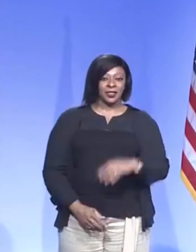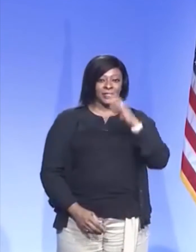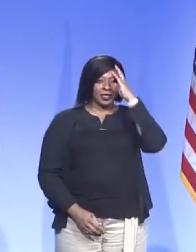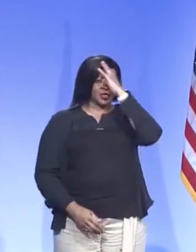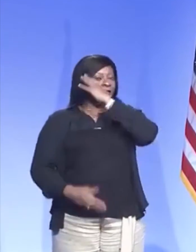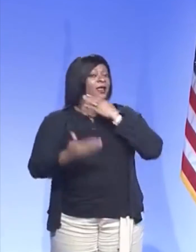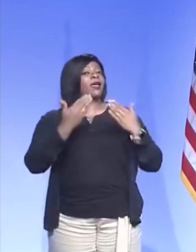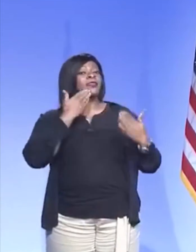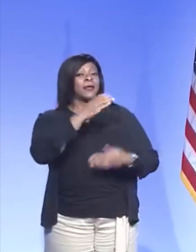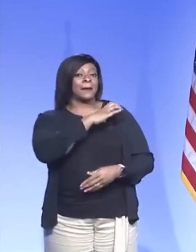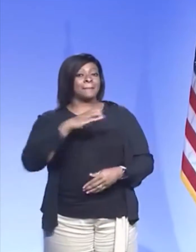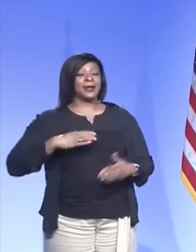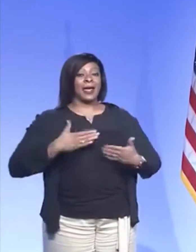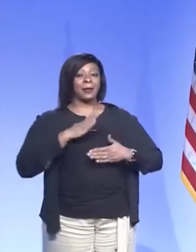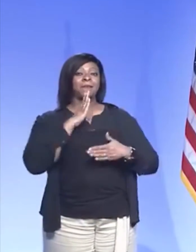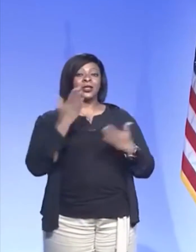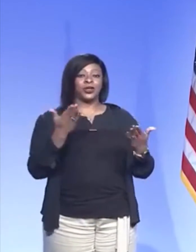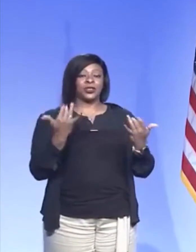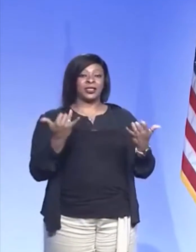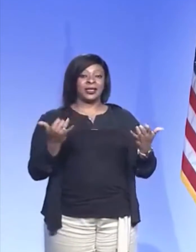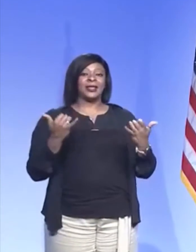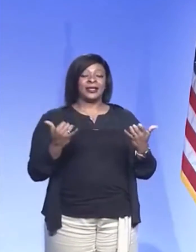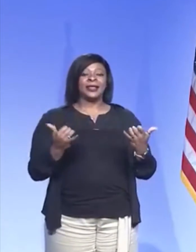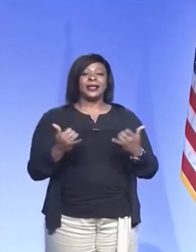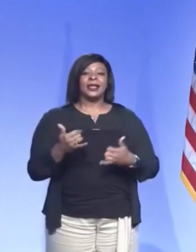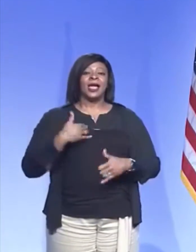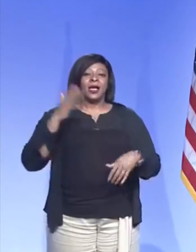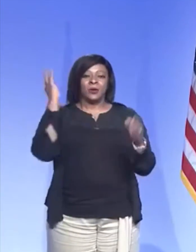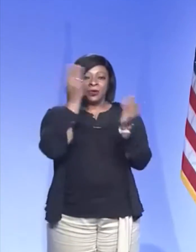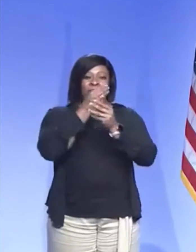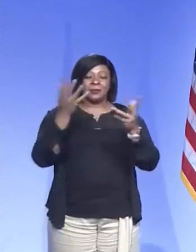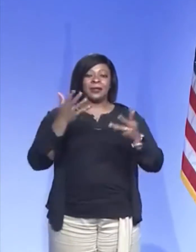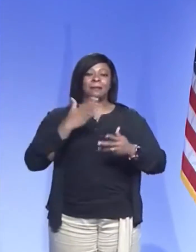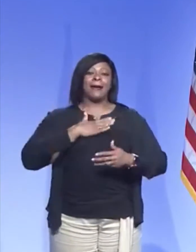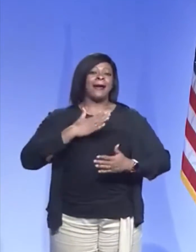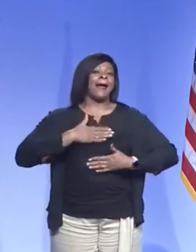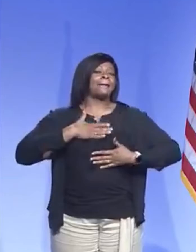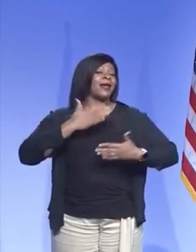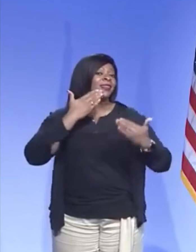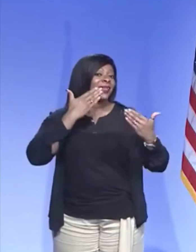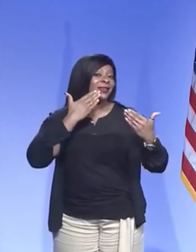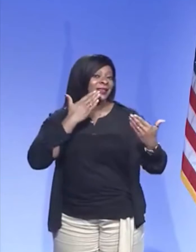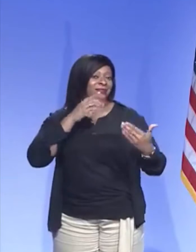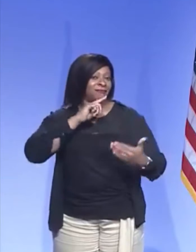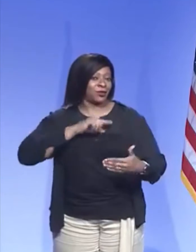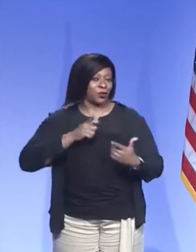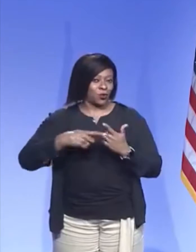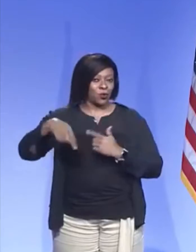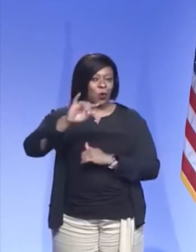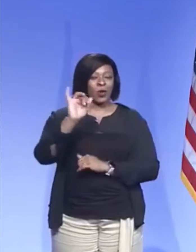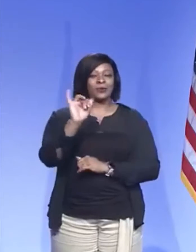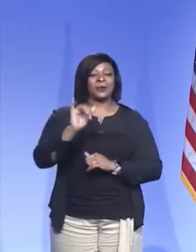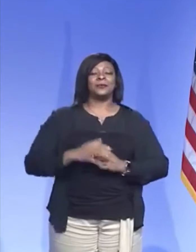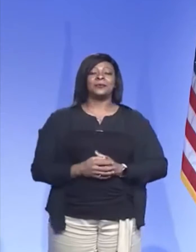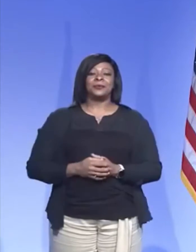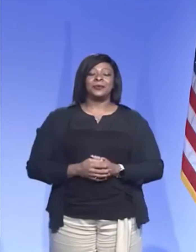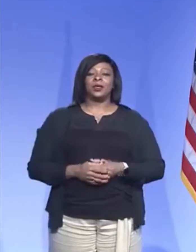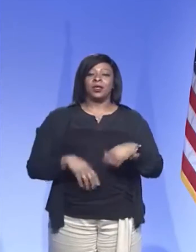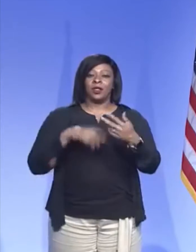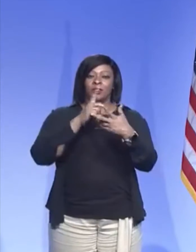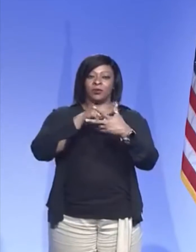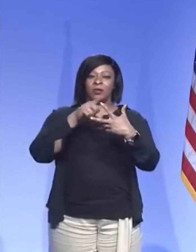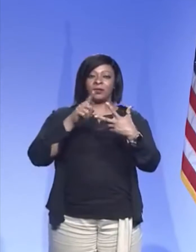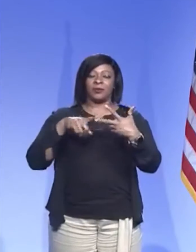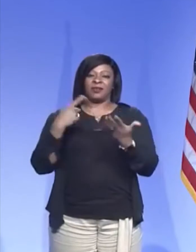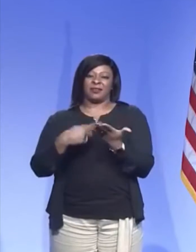Thanks, Commissioner. Glad to be with you all today, and I'll express my happy Thanksgiving greetings to everybody as well. Talk about three things today: the